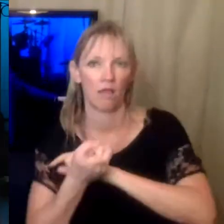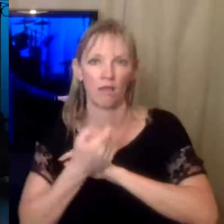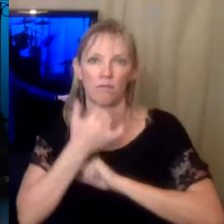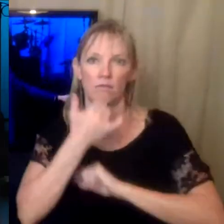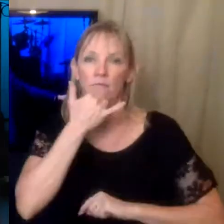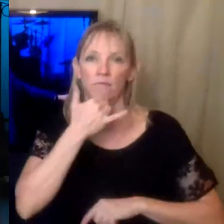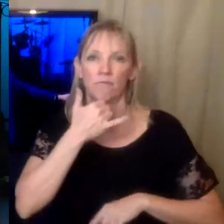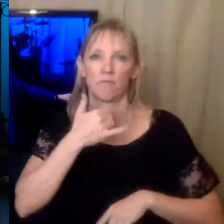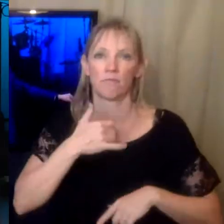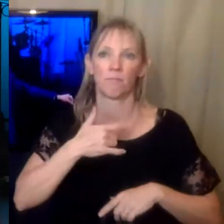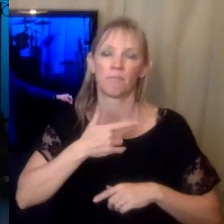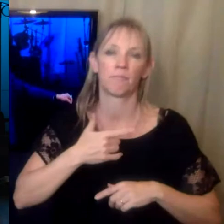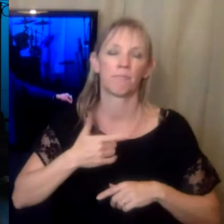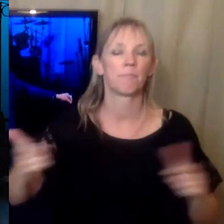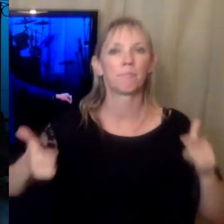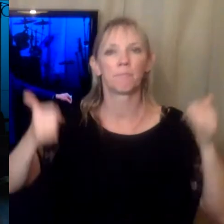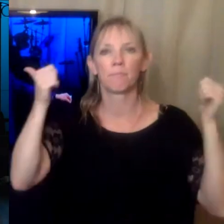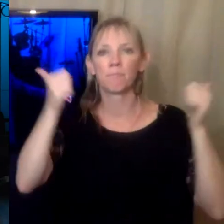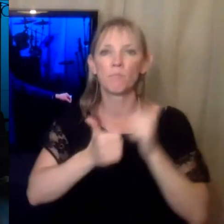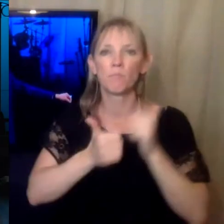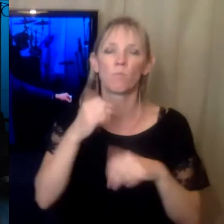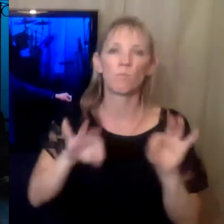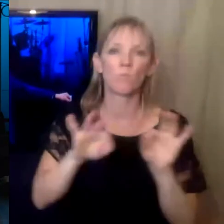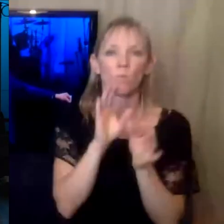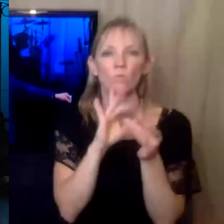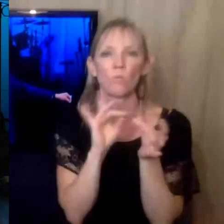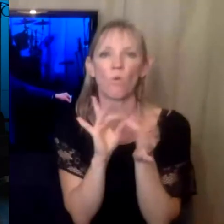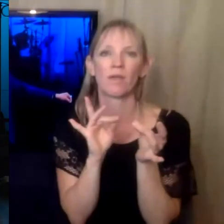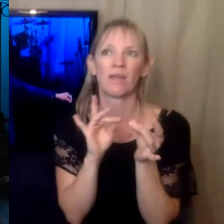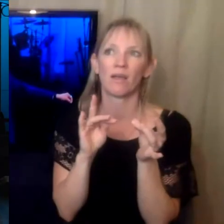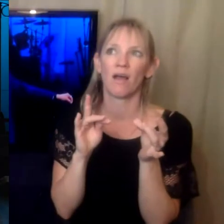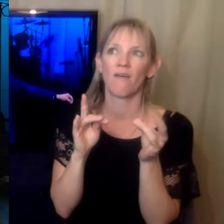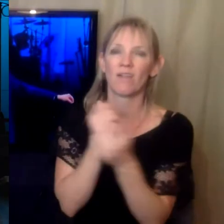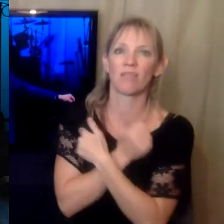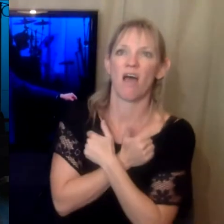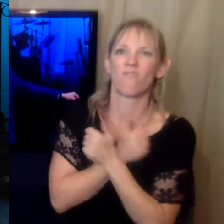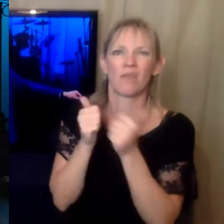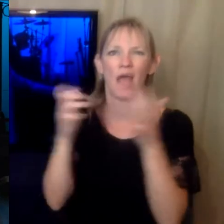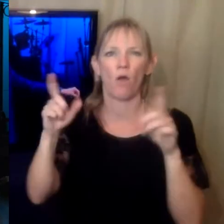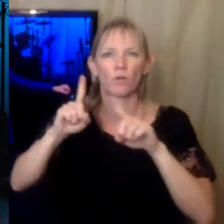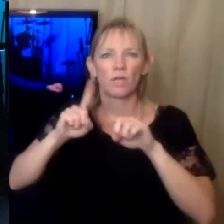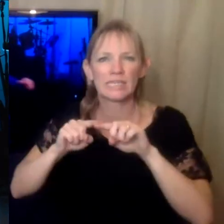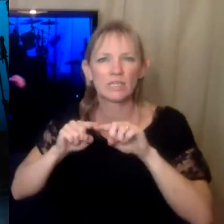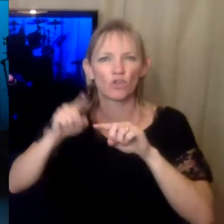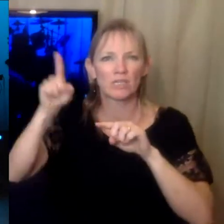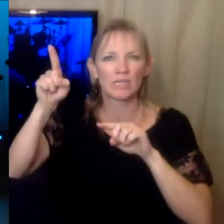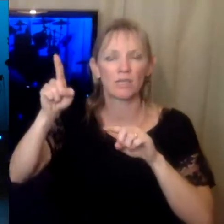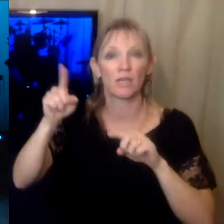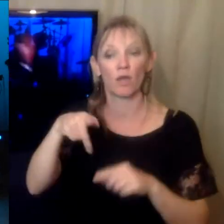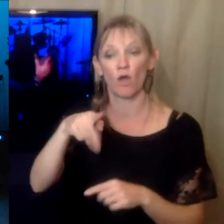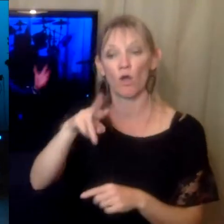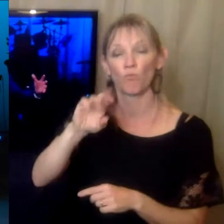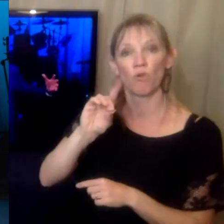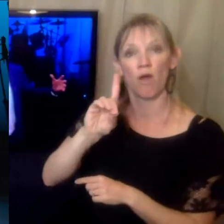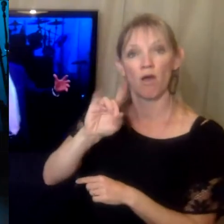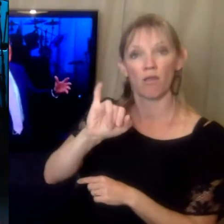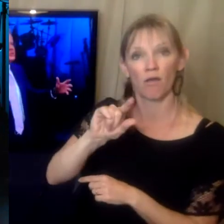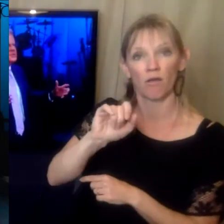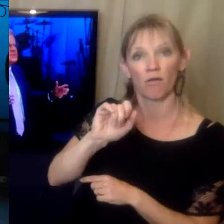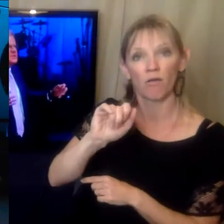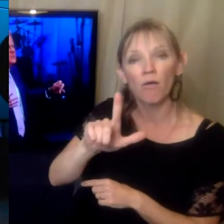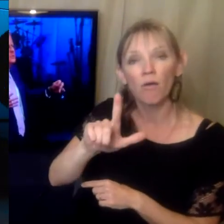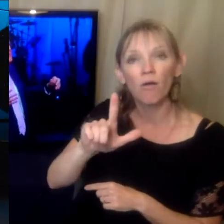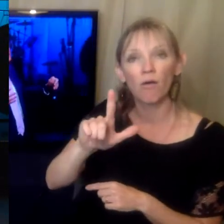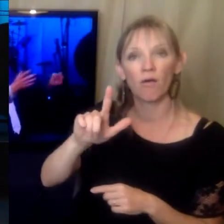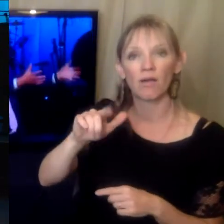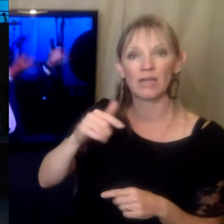told to give us a sense of the unconditional love of our source. It's the prodigal who in his egotism and his brashness